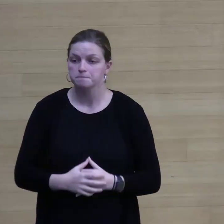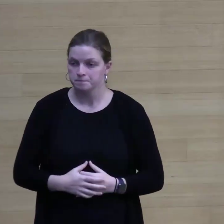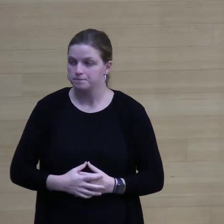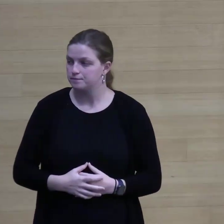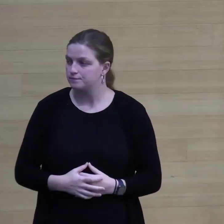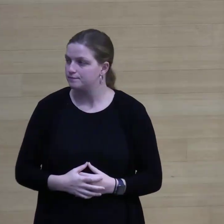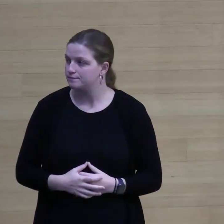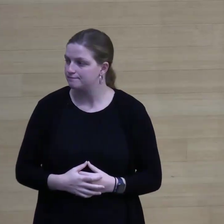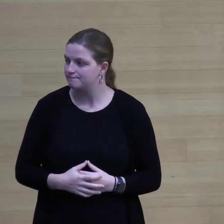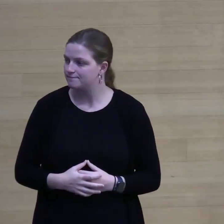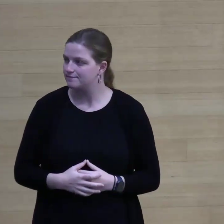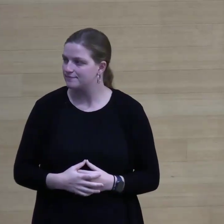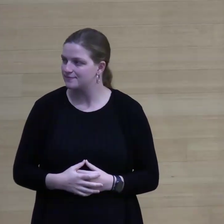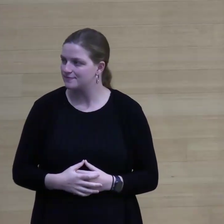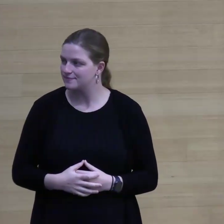Thanks. Well done.